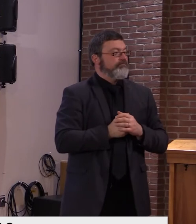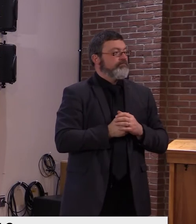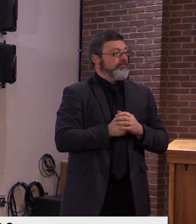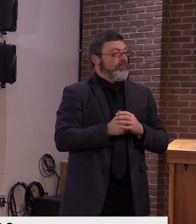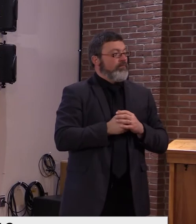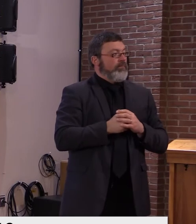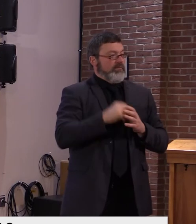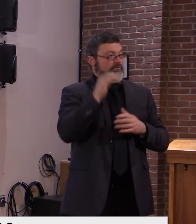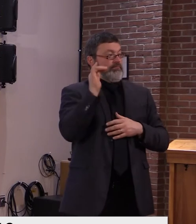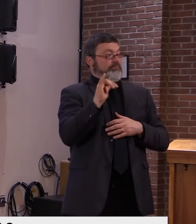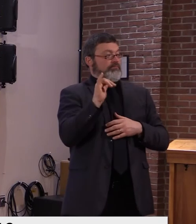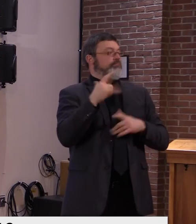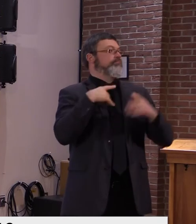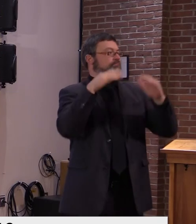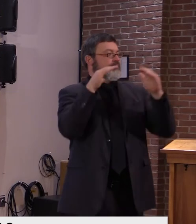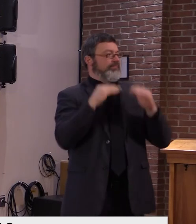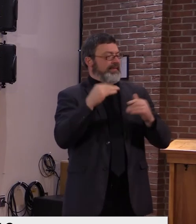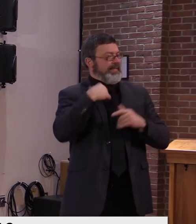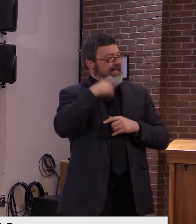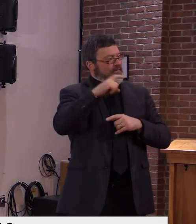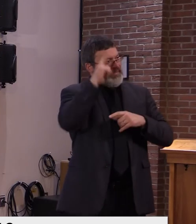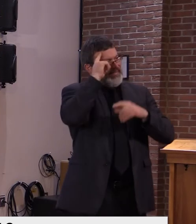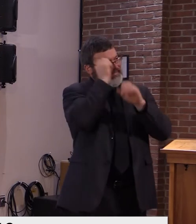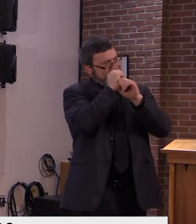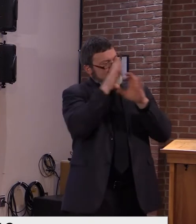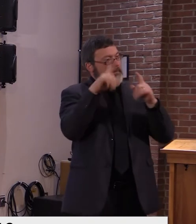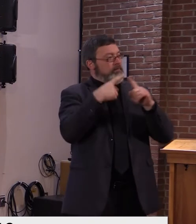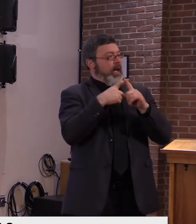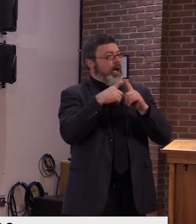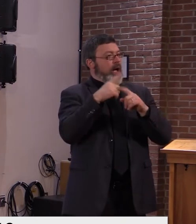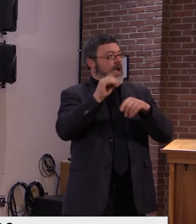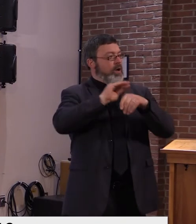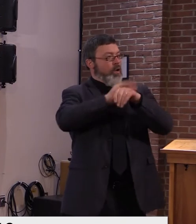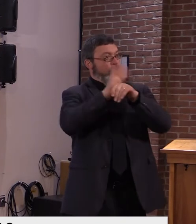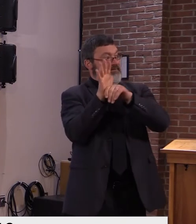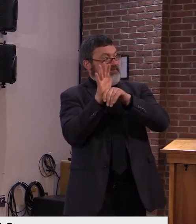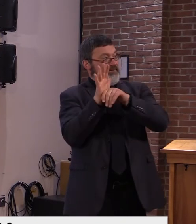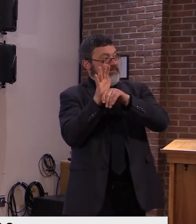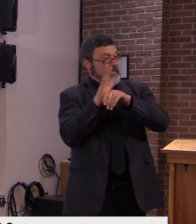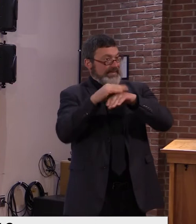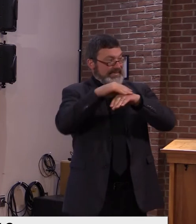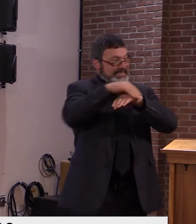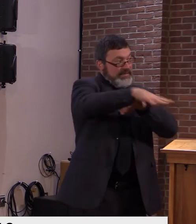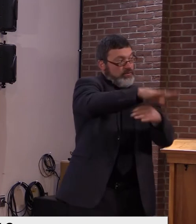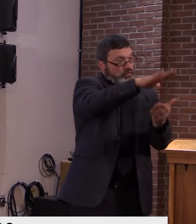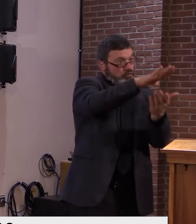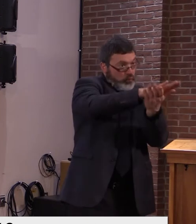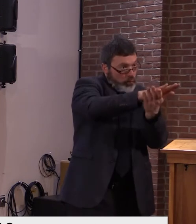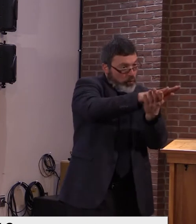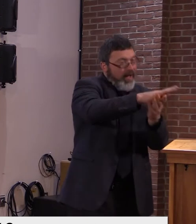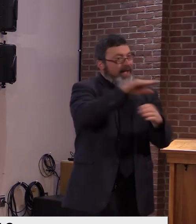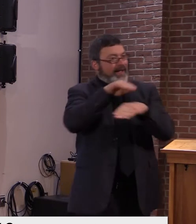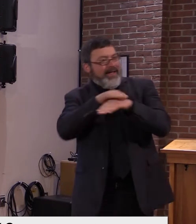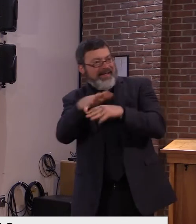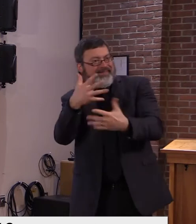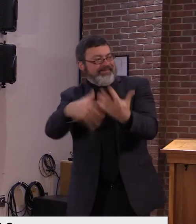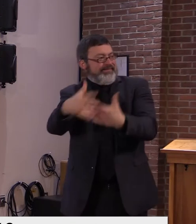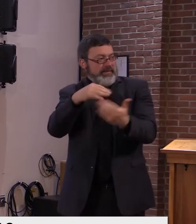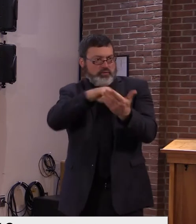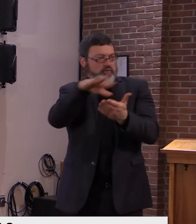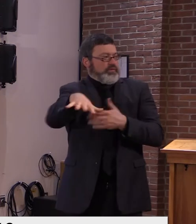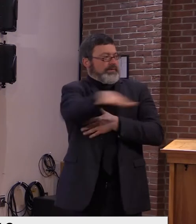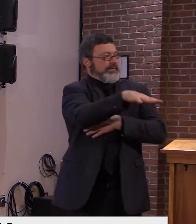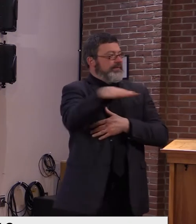I would define education broadly to include not only academics, but also their social and emotional well-being and overall